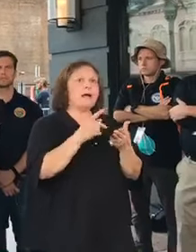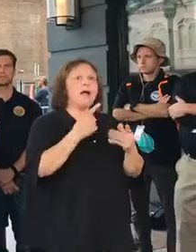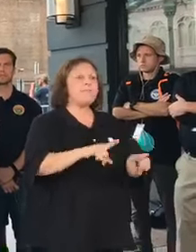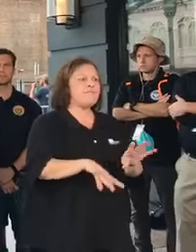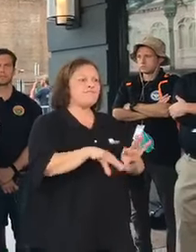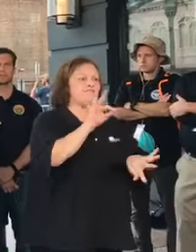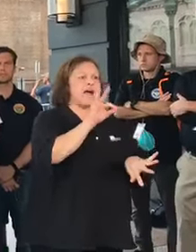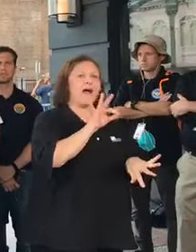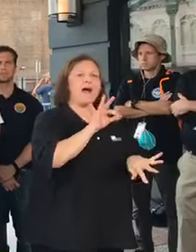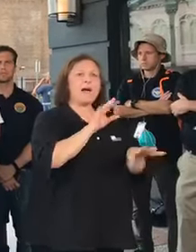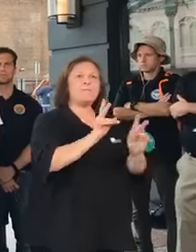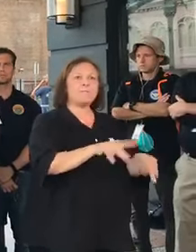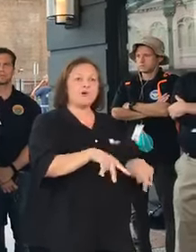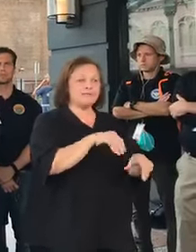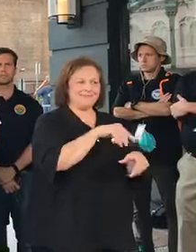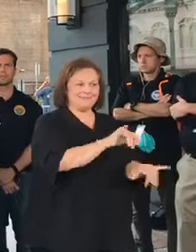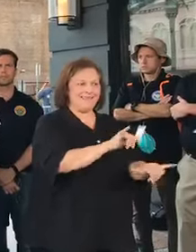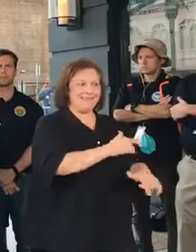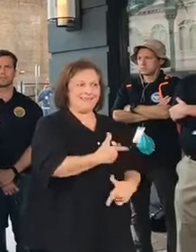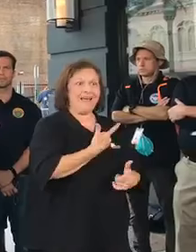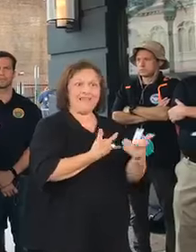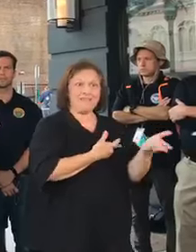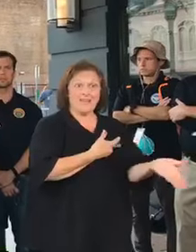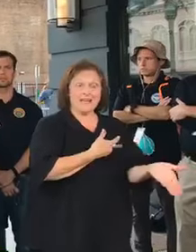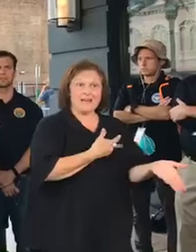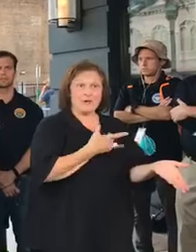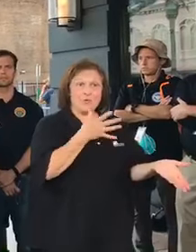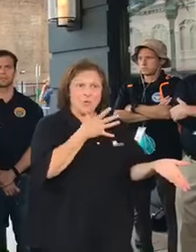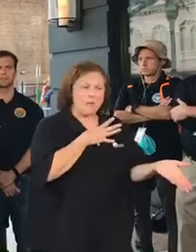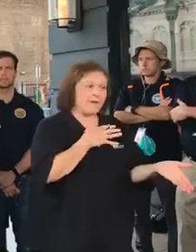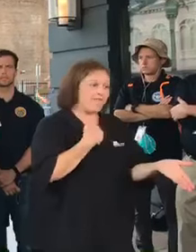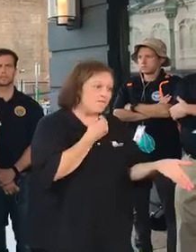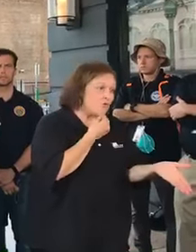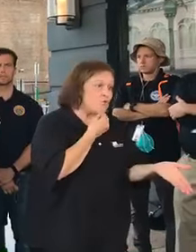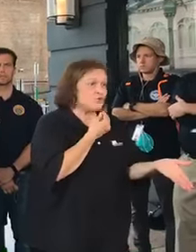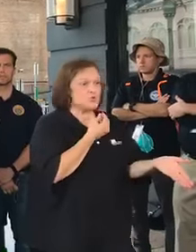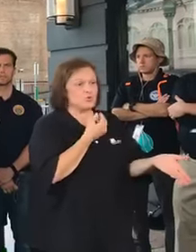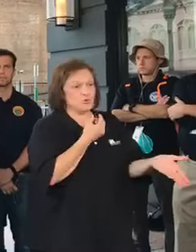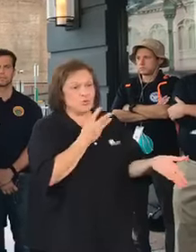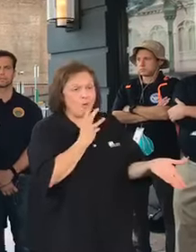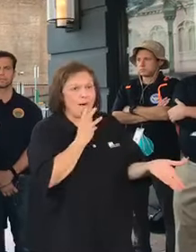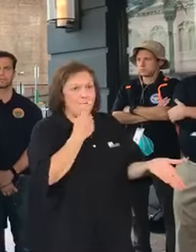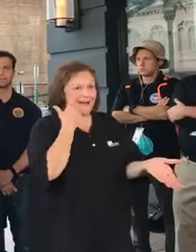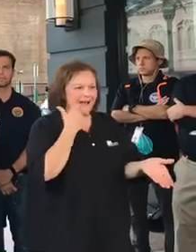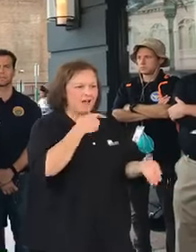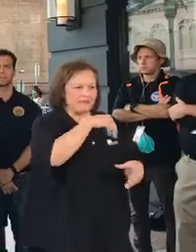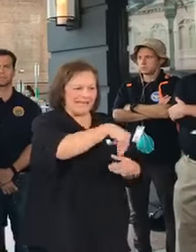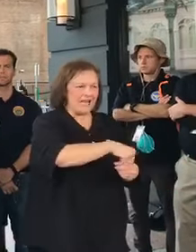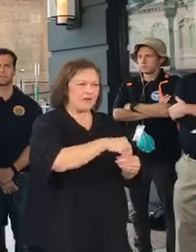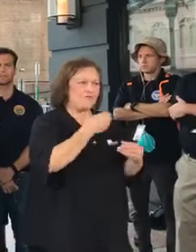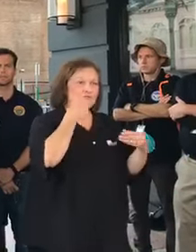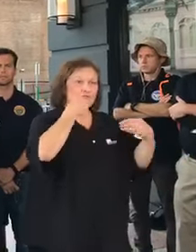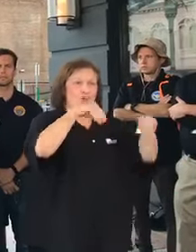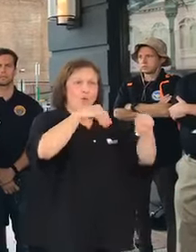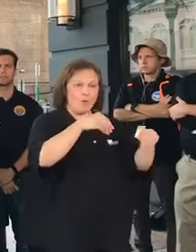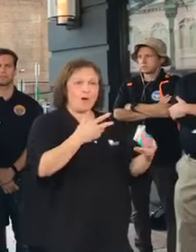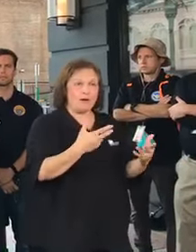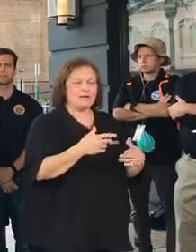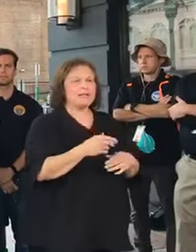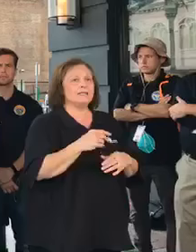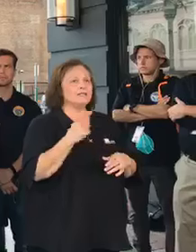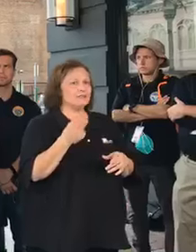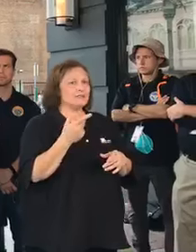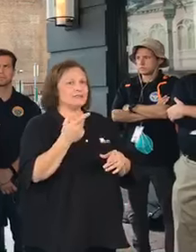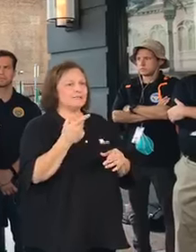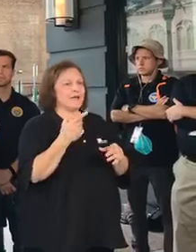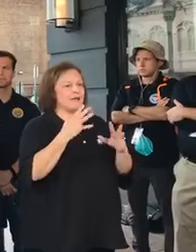That was a single-story grocery store, right? The woman had food, she had water. A collapse like this, a